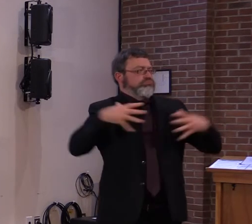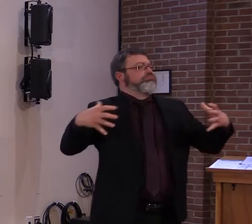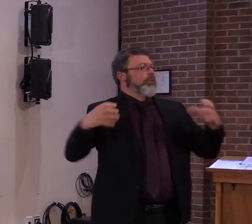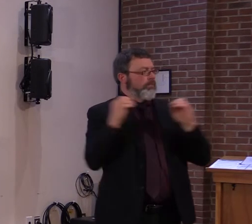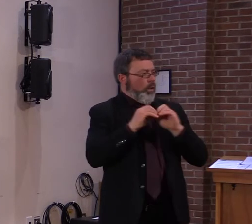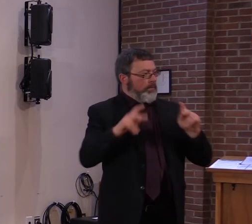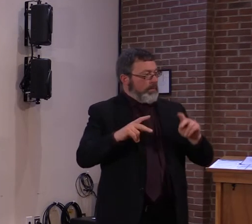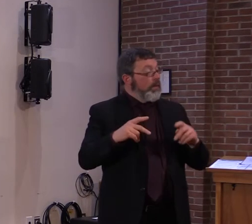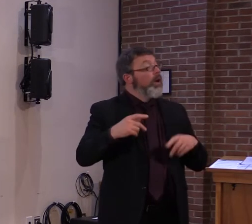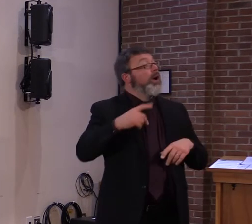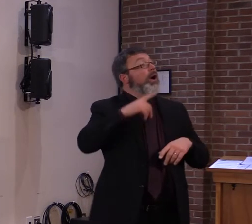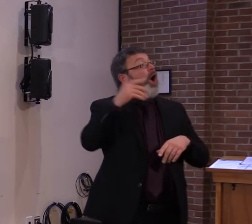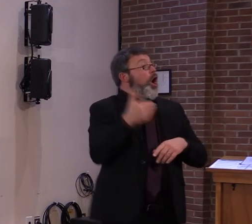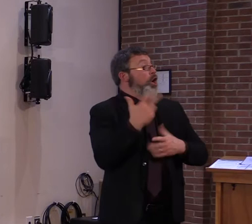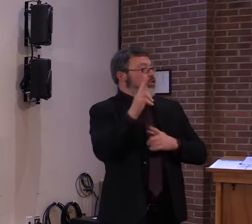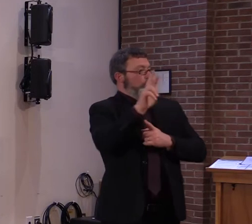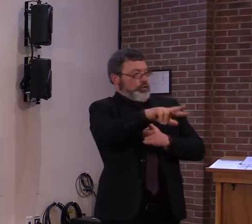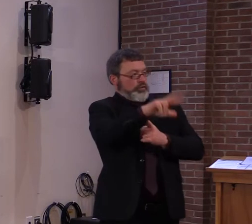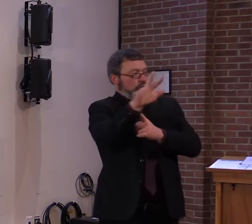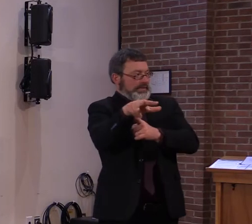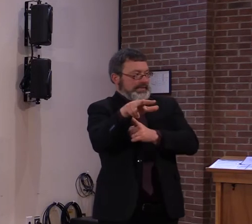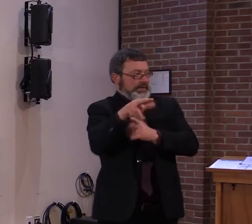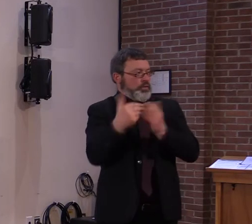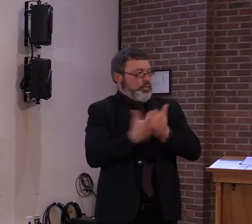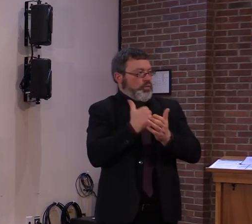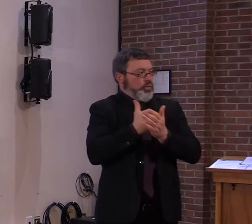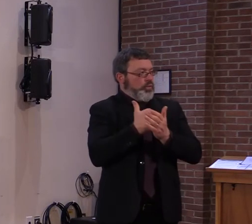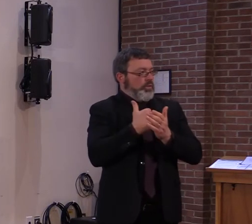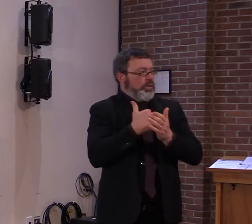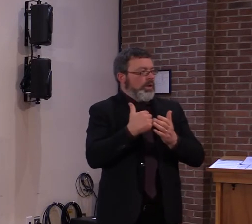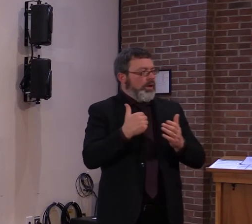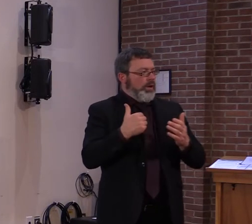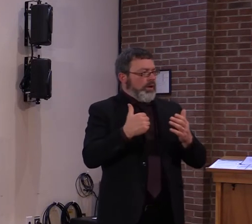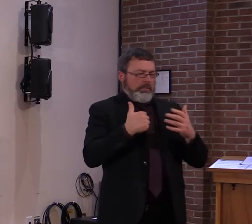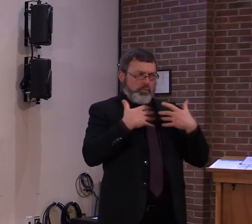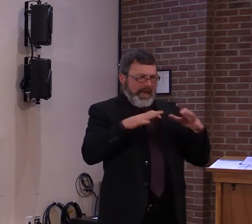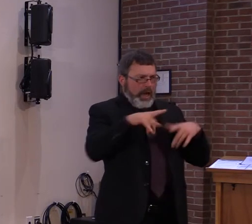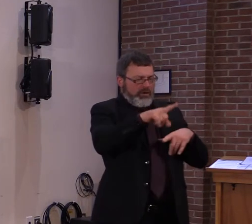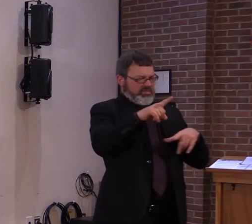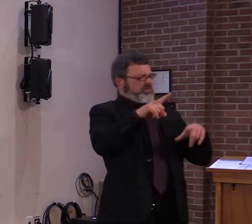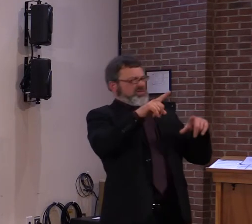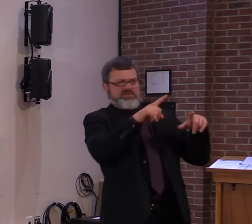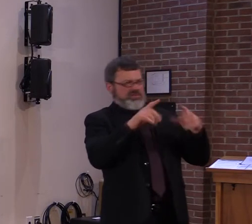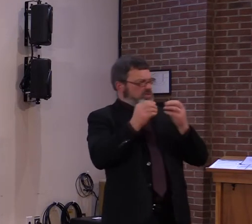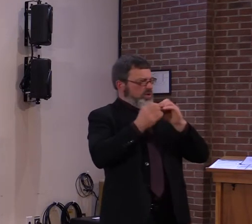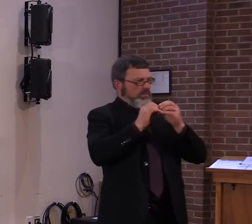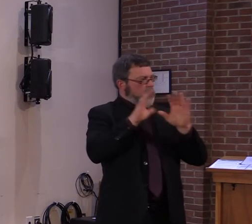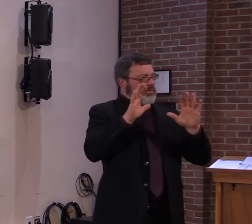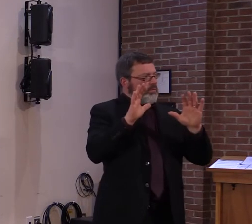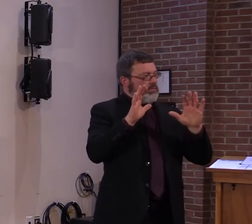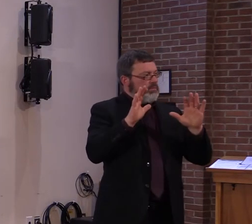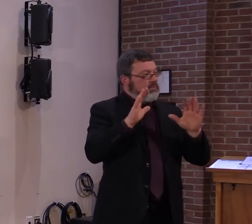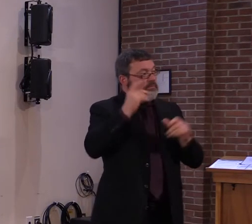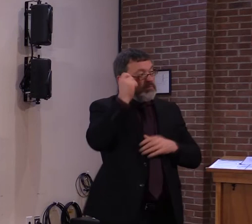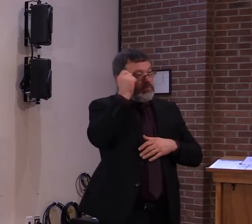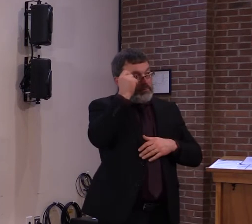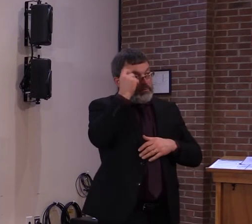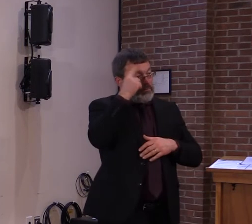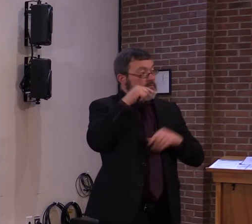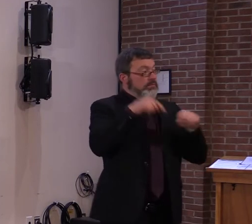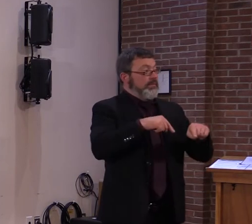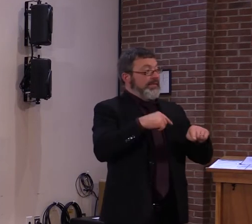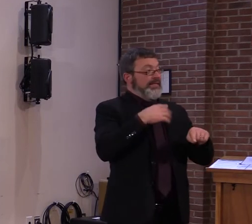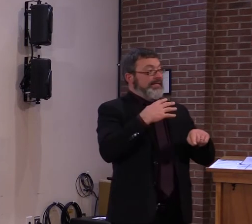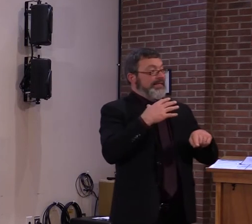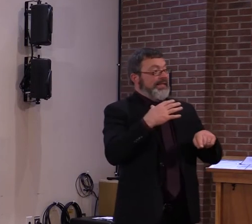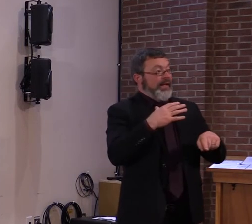Now I don't want to confuse you, because if I use staff, I want to use FTEs. So